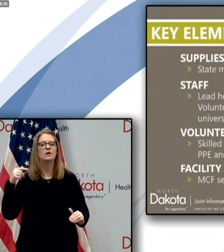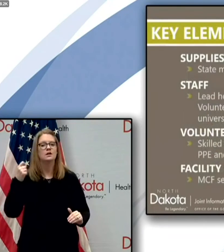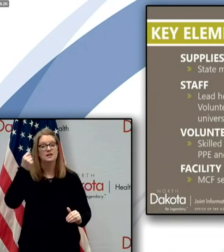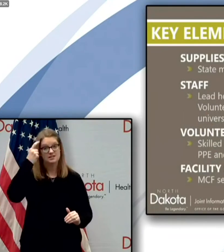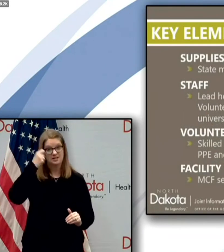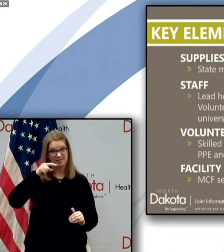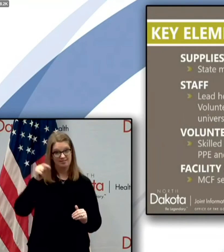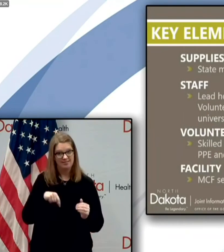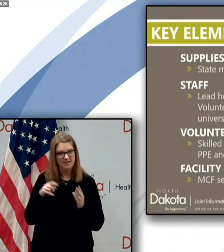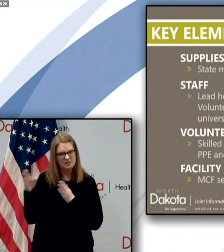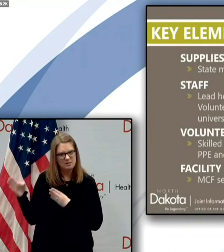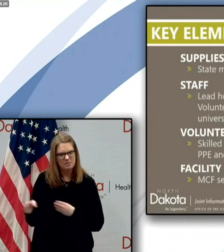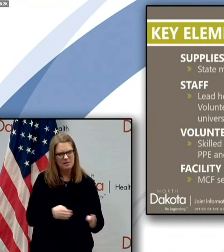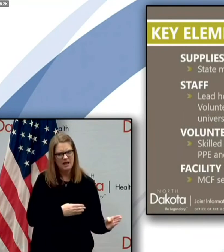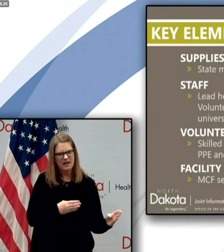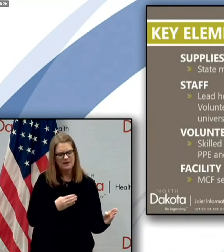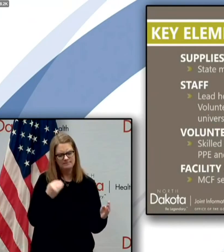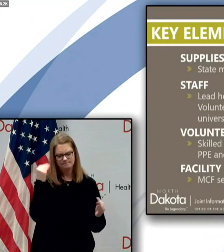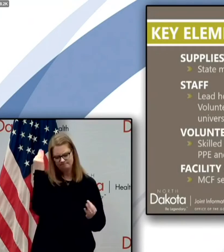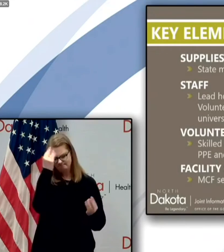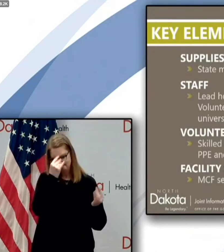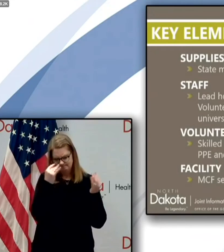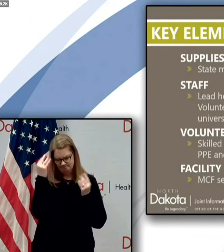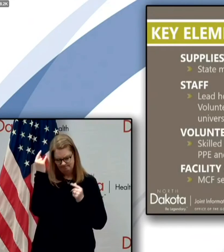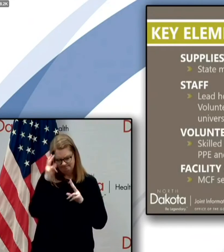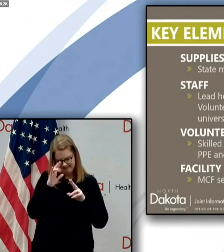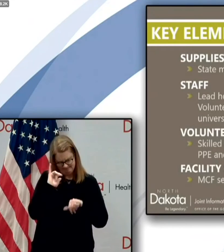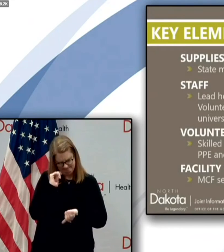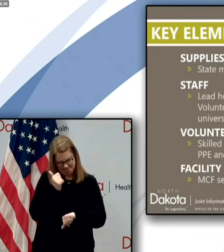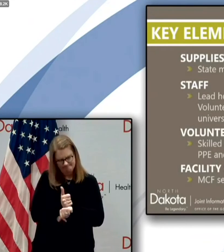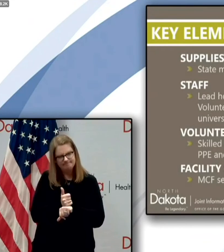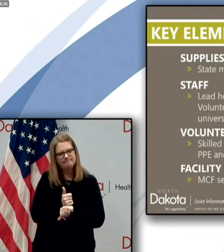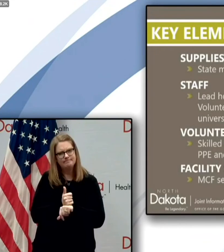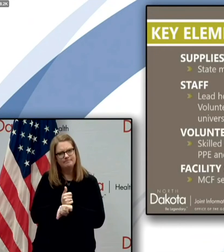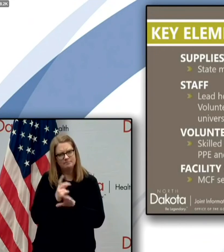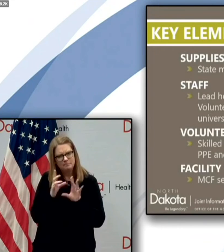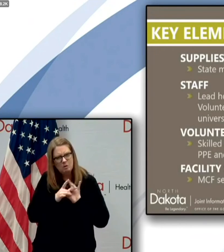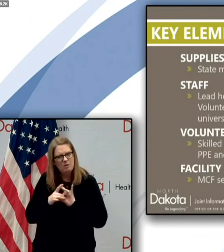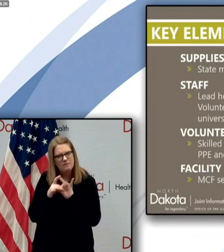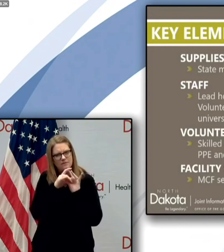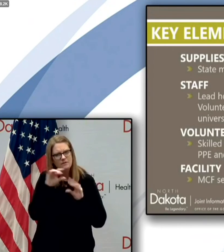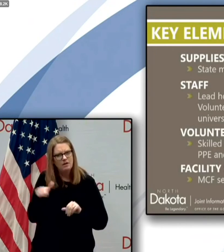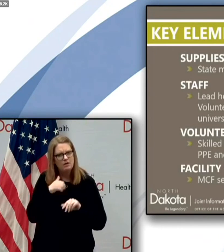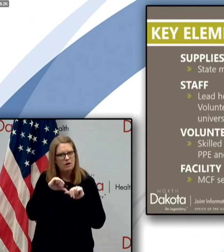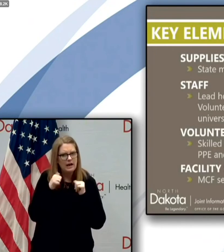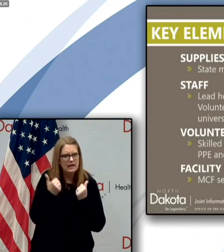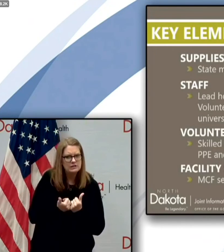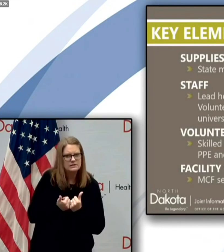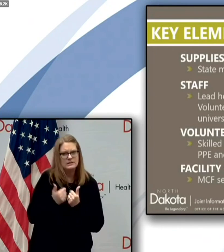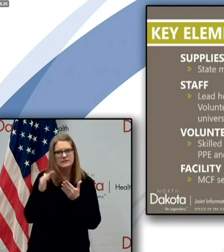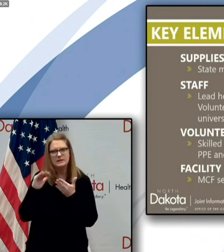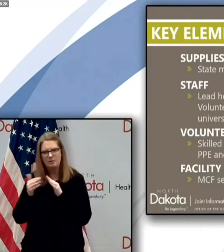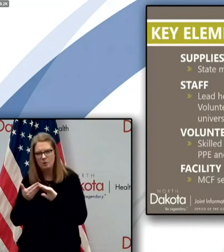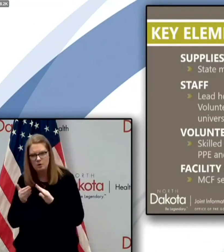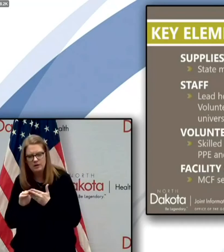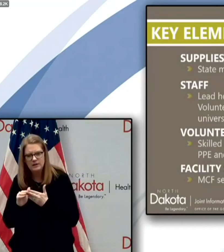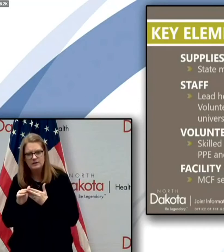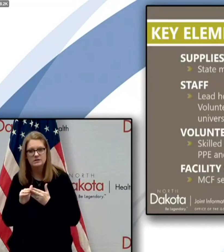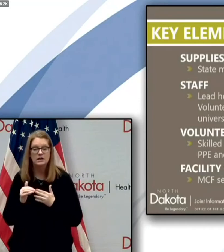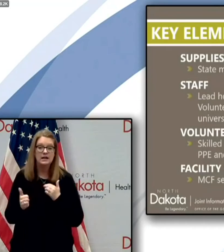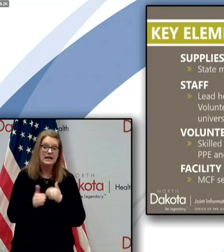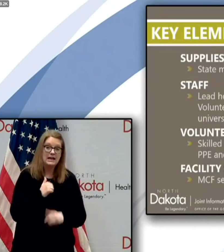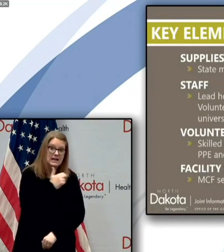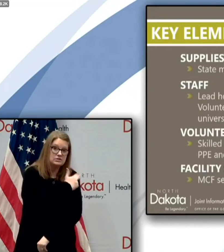was put together with a lot of cooperation from other agencies and communities. Each hospital has their